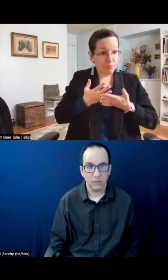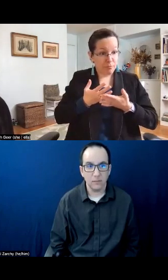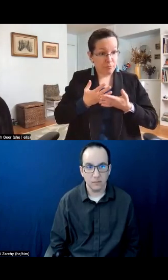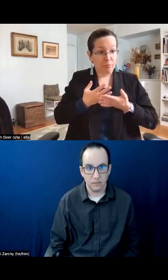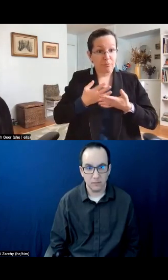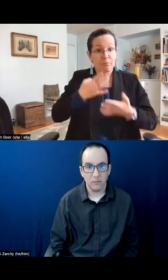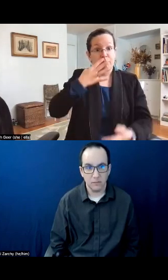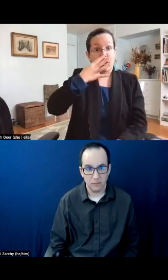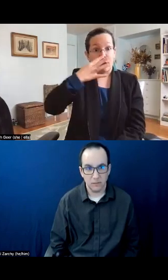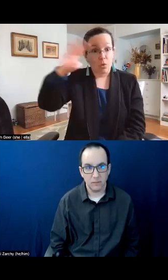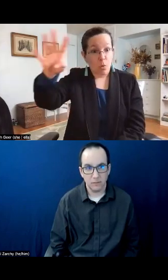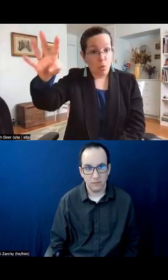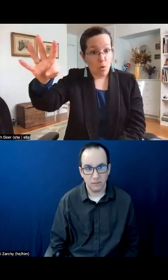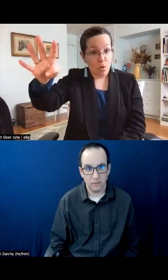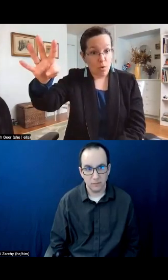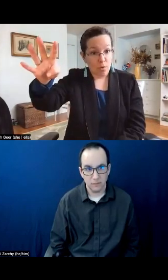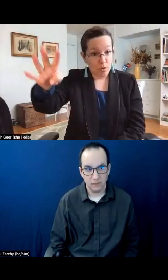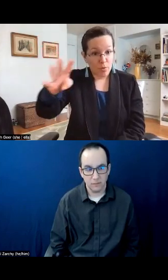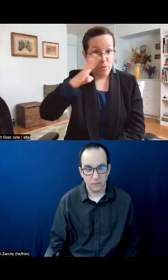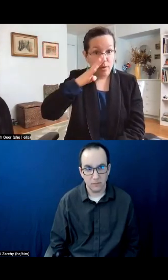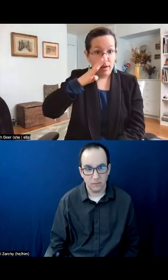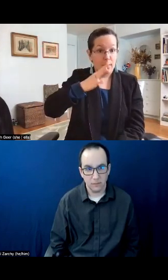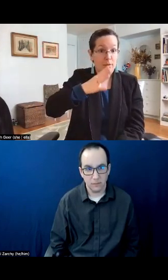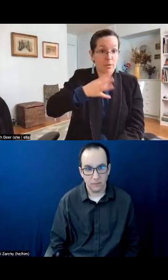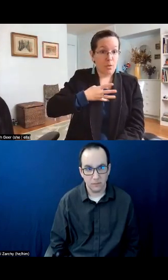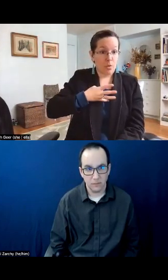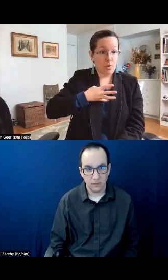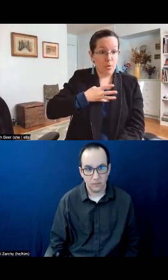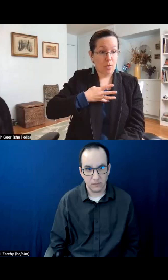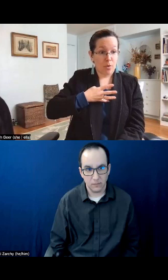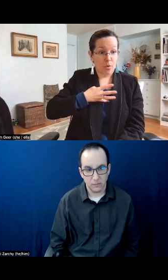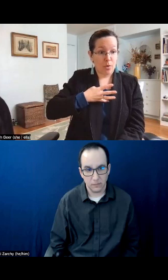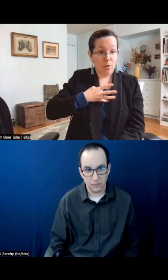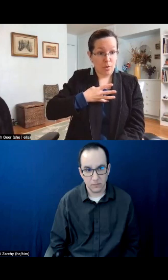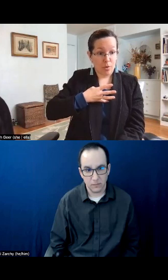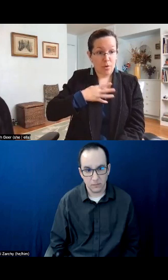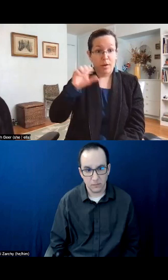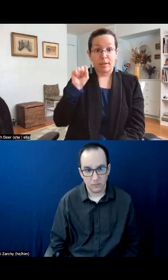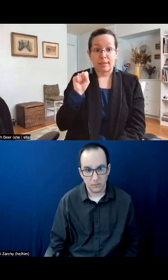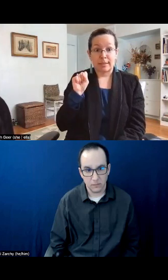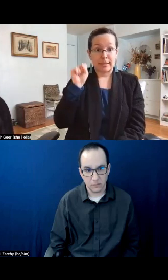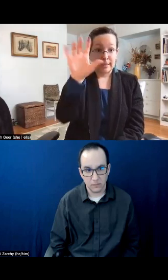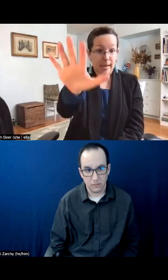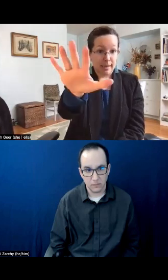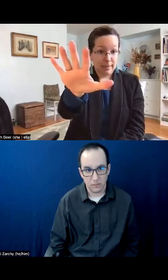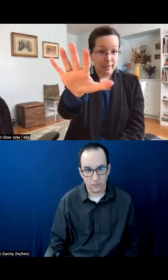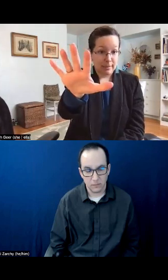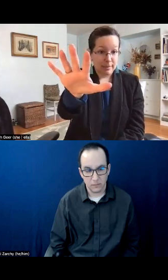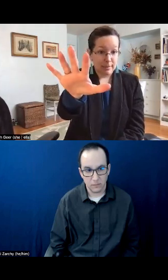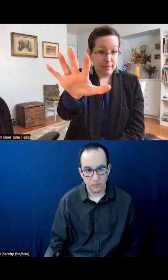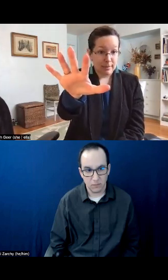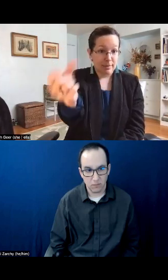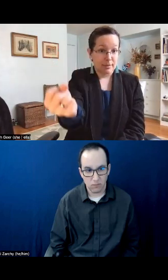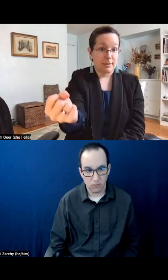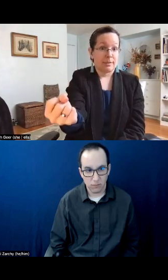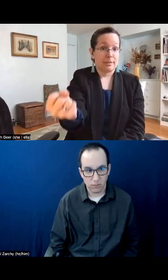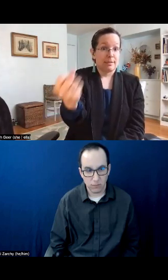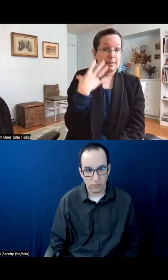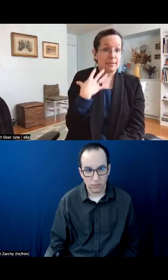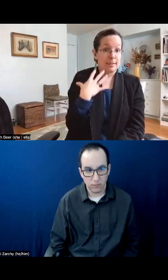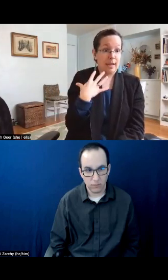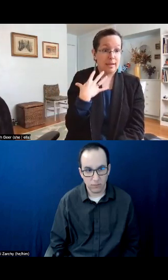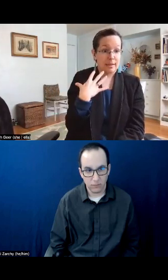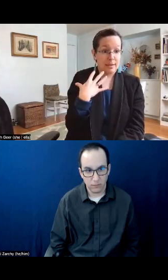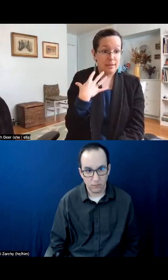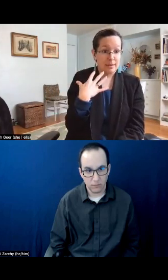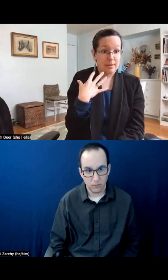Another example you see here is to inform. You can inform from yourself to someone else or others or someone else to you. The same